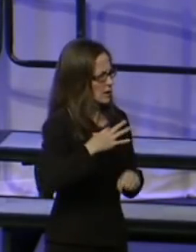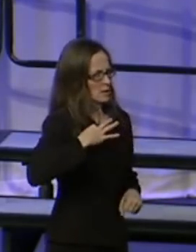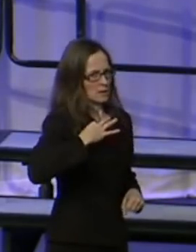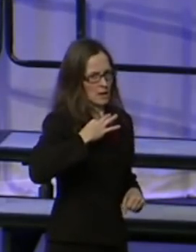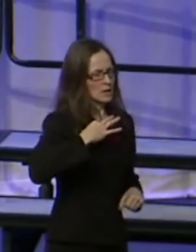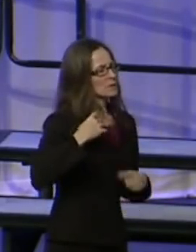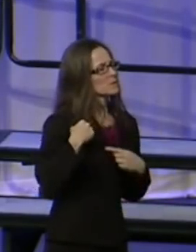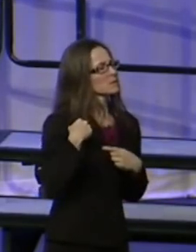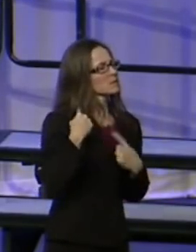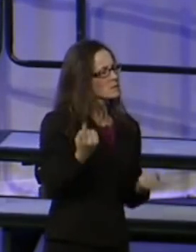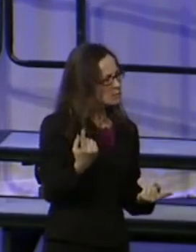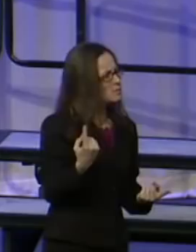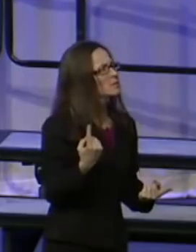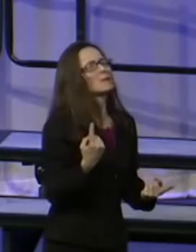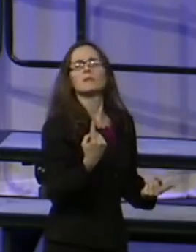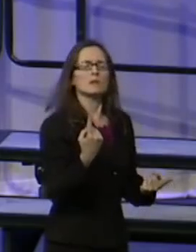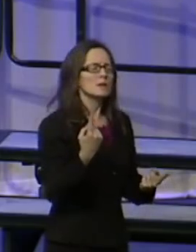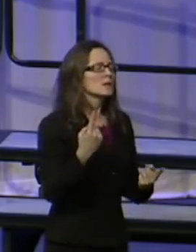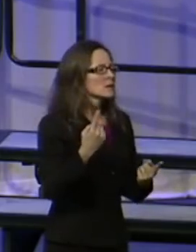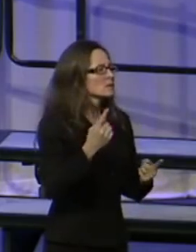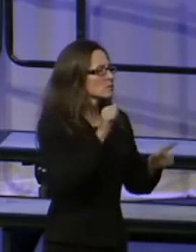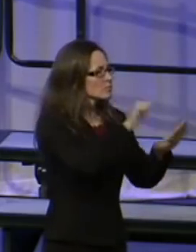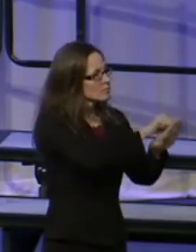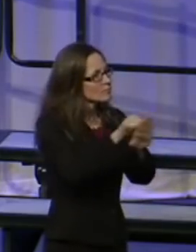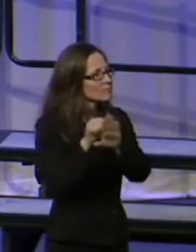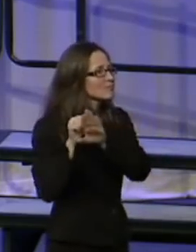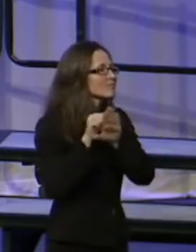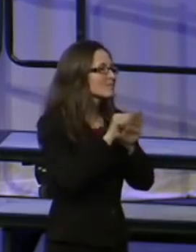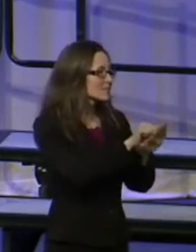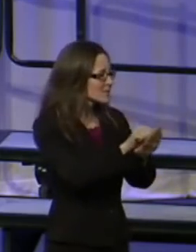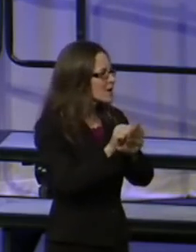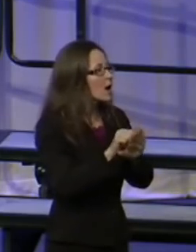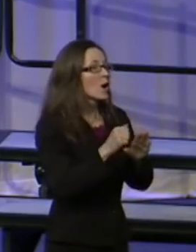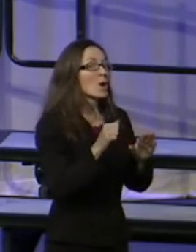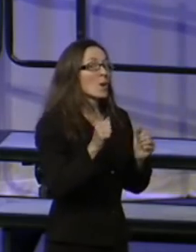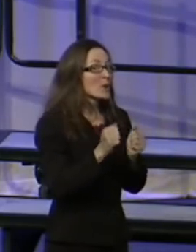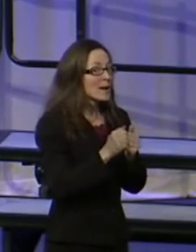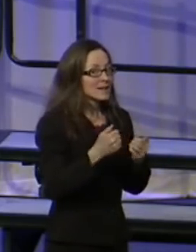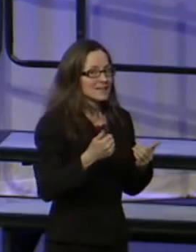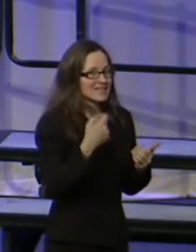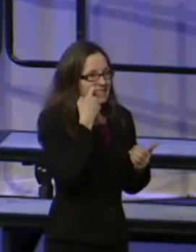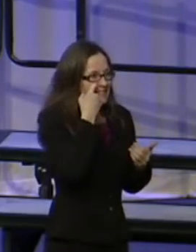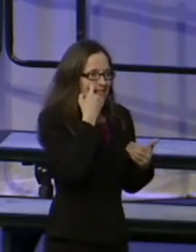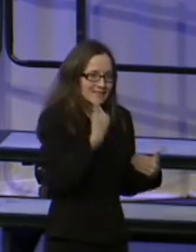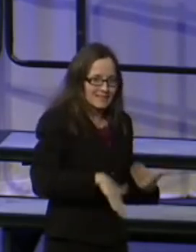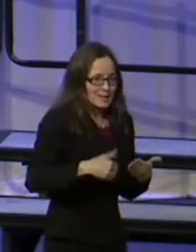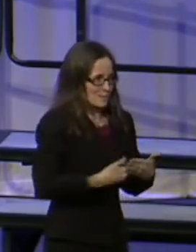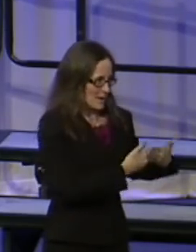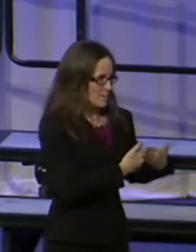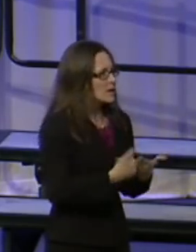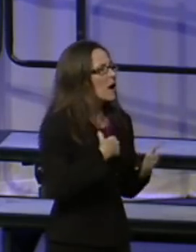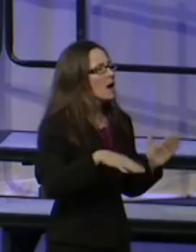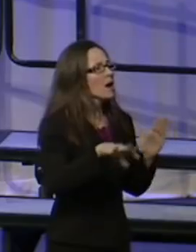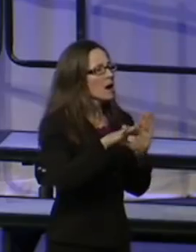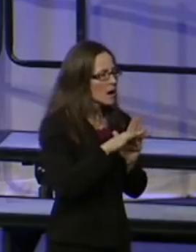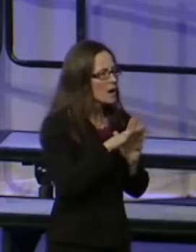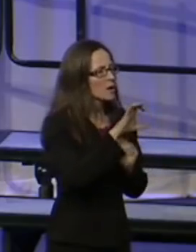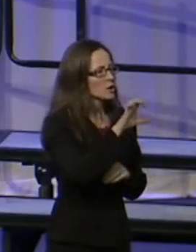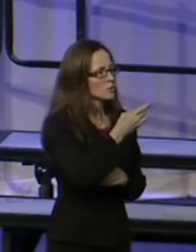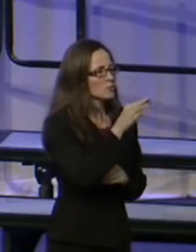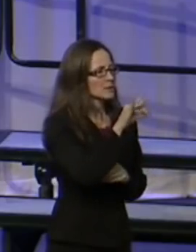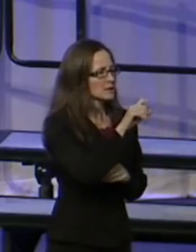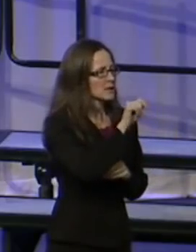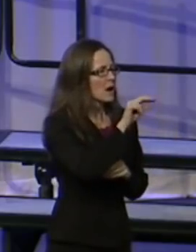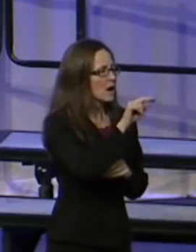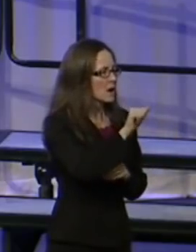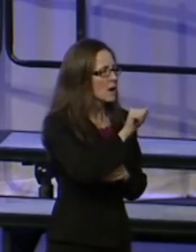cycle, who went door knocking on thousands of doors with a brand new baby. You all know who she is. I nominate Christiana Mercer Rigby to be the first chairperson of the County